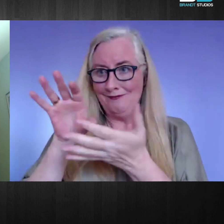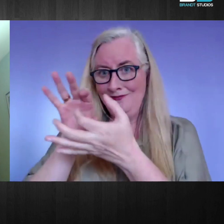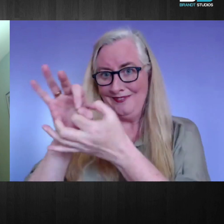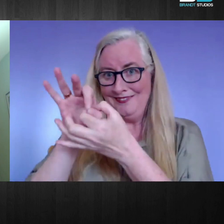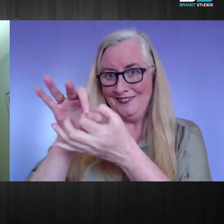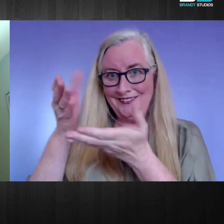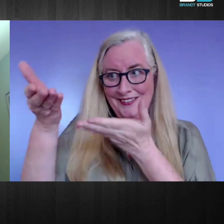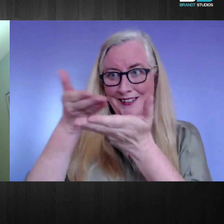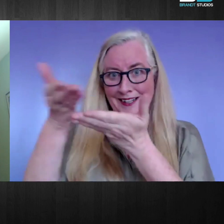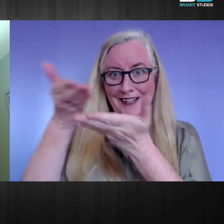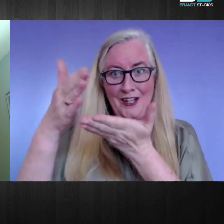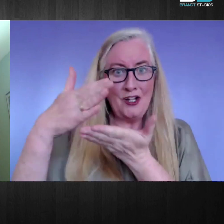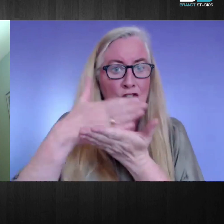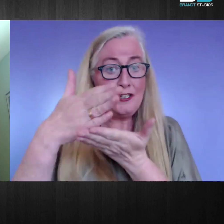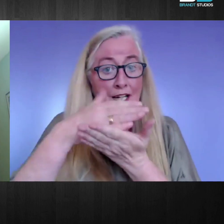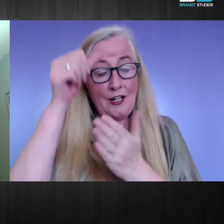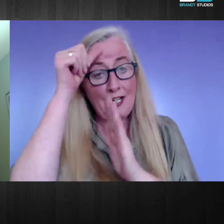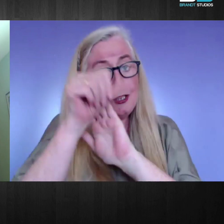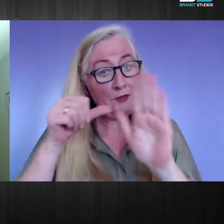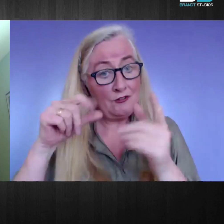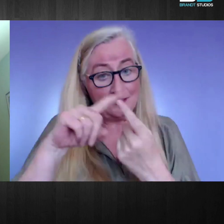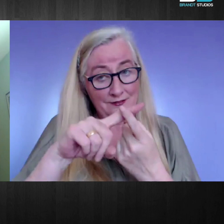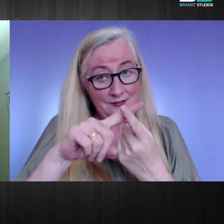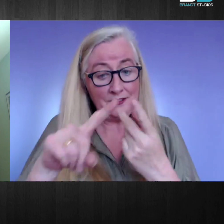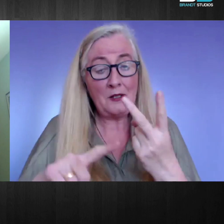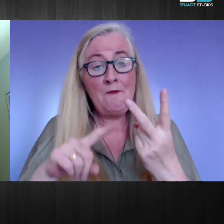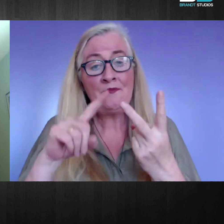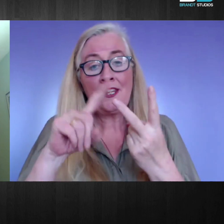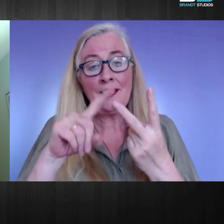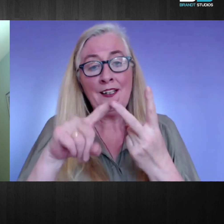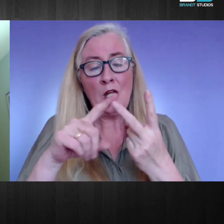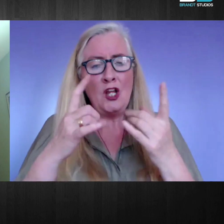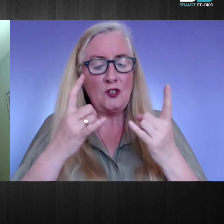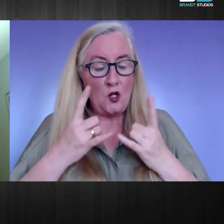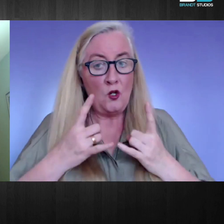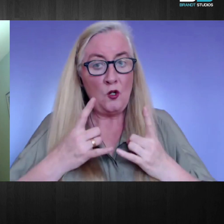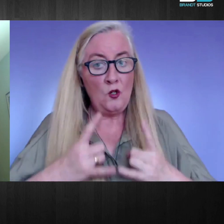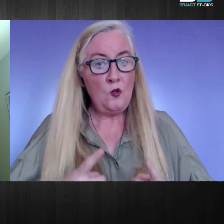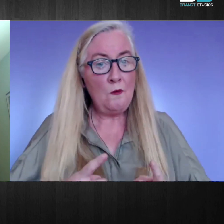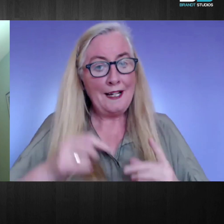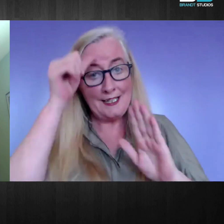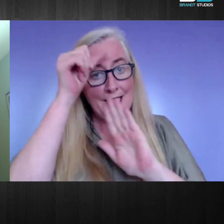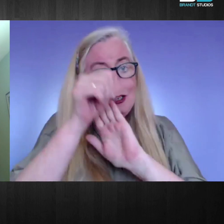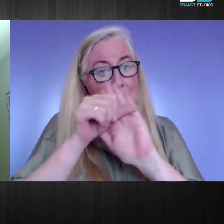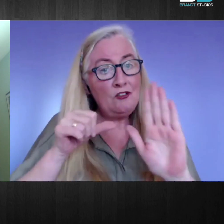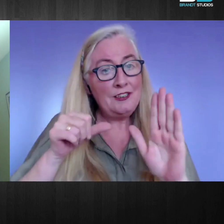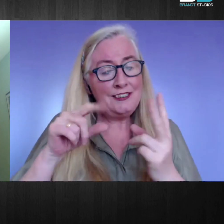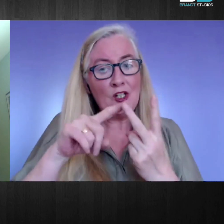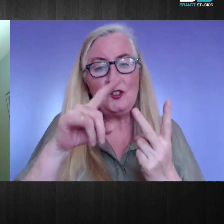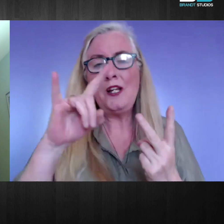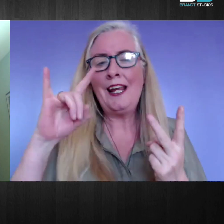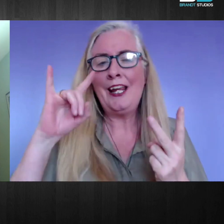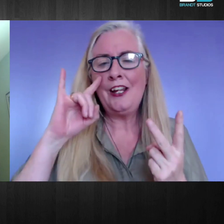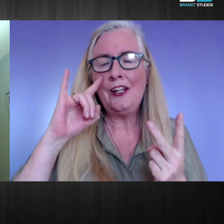experiences. Music is also a deeply human experience. So it can, for all of us, I suppose, when you hear a song, it can